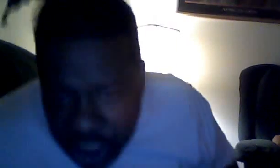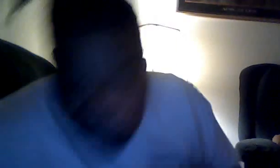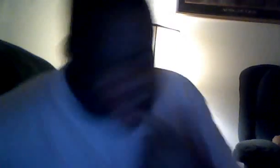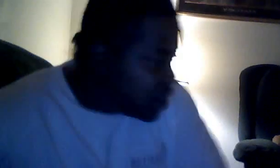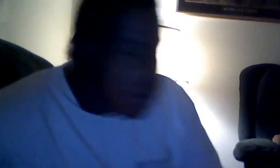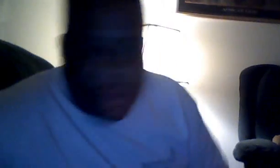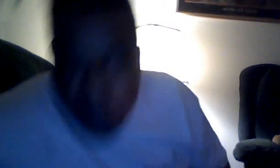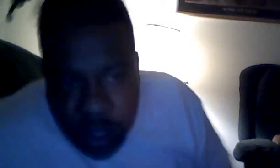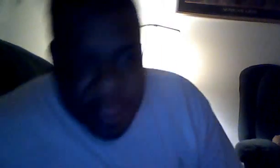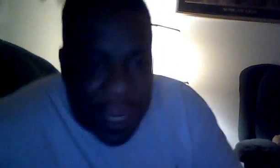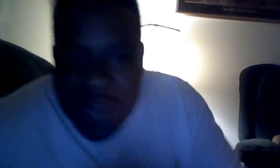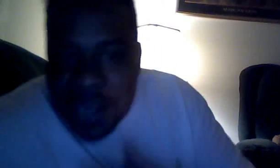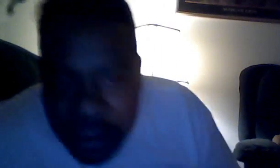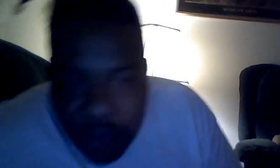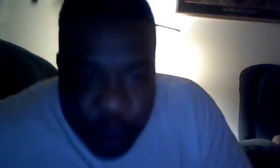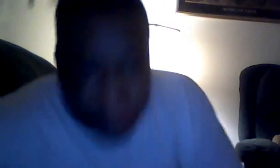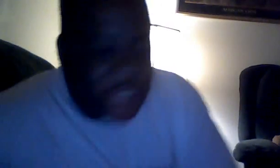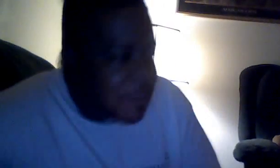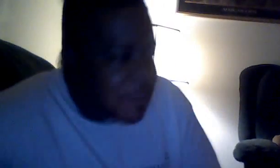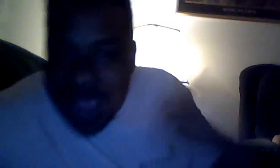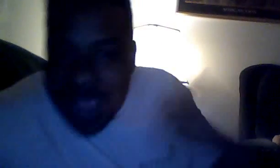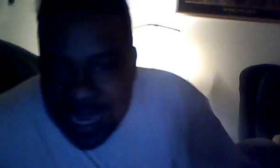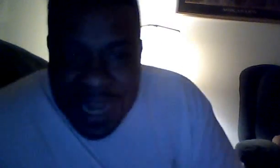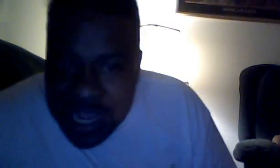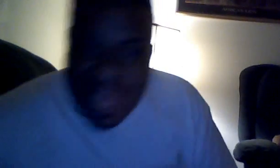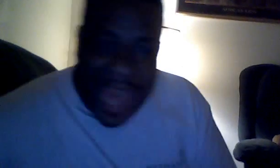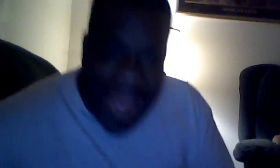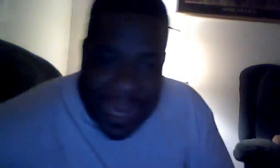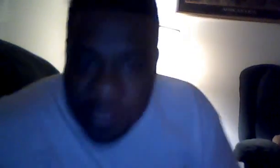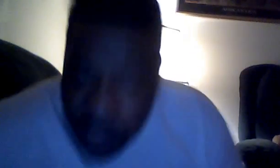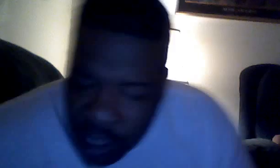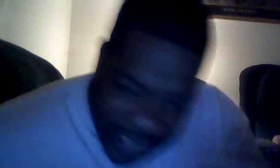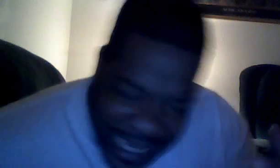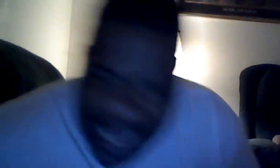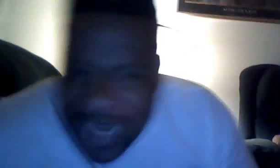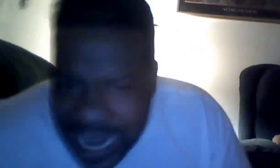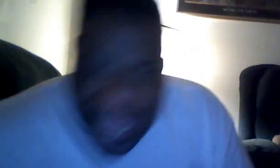you, nigga. Ain't that nigga foolish. Ain't that nigga acting. Yeah, I like that